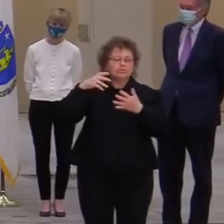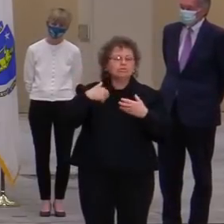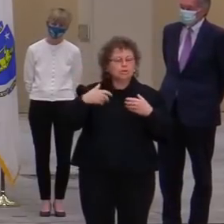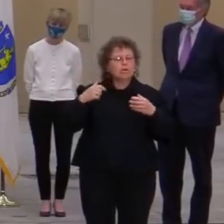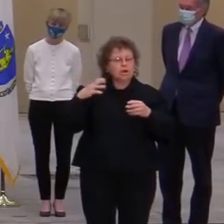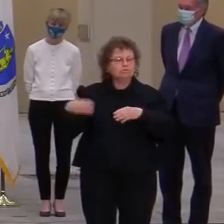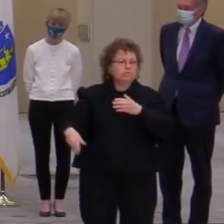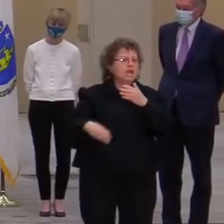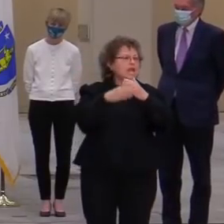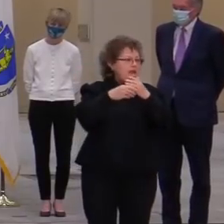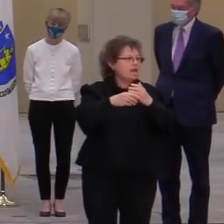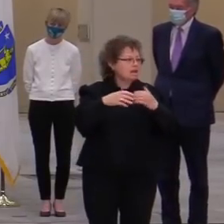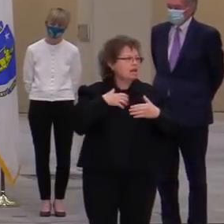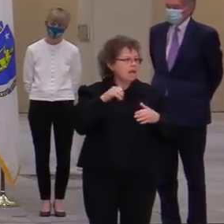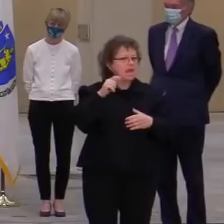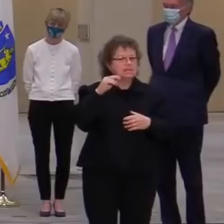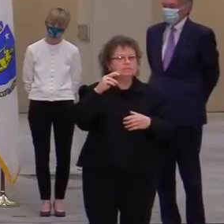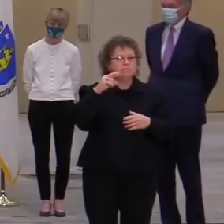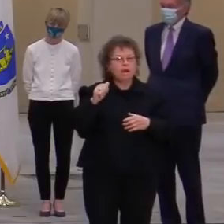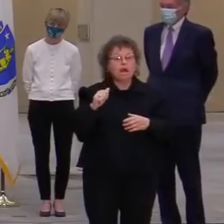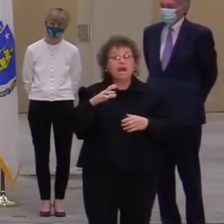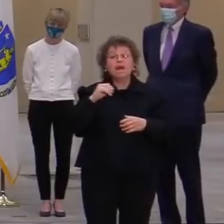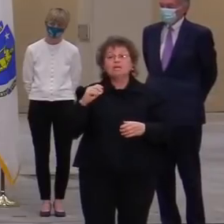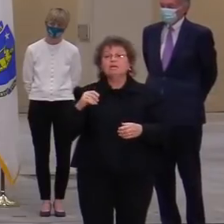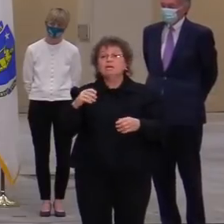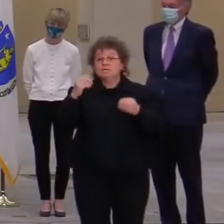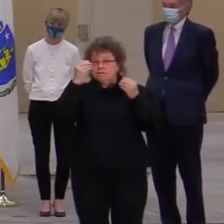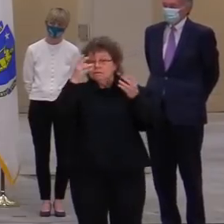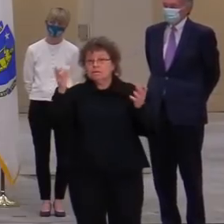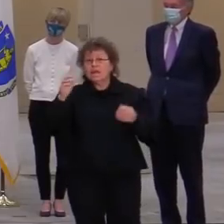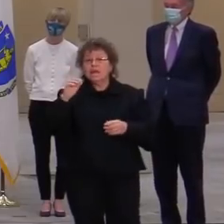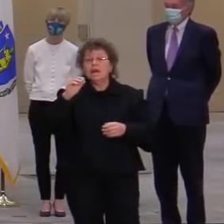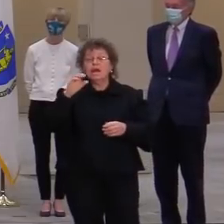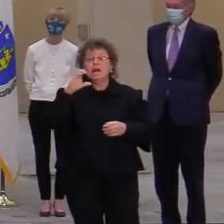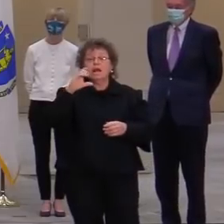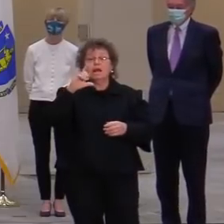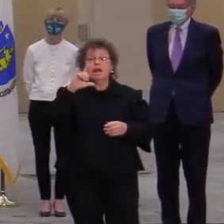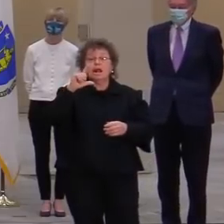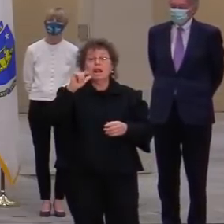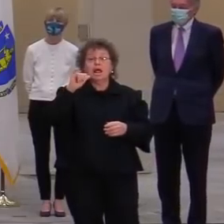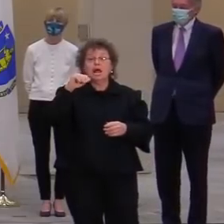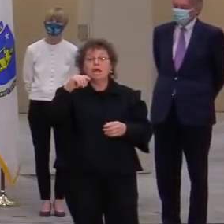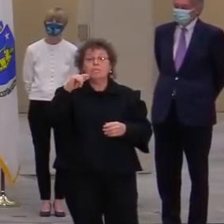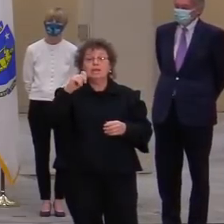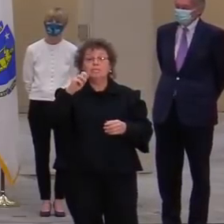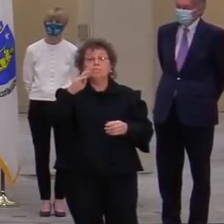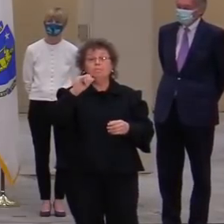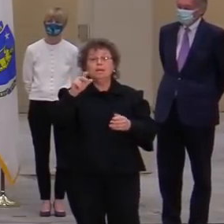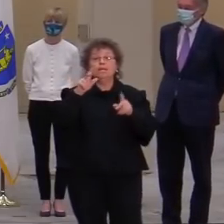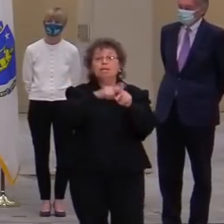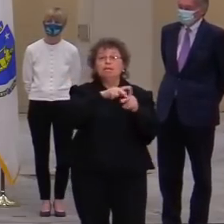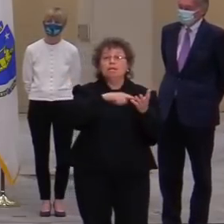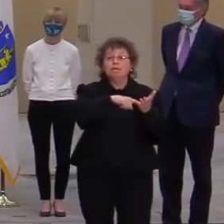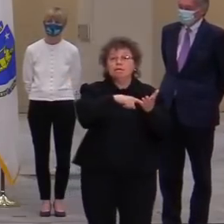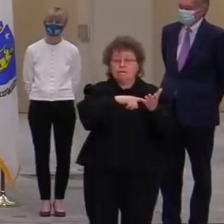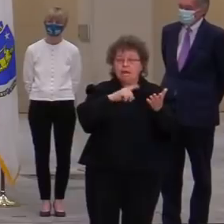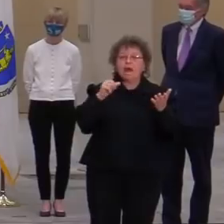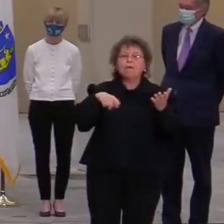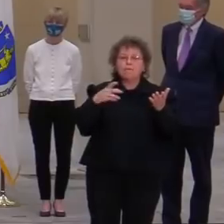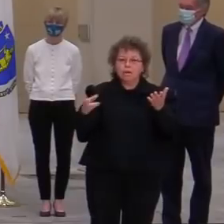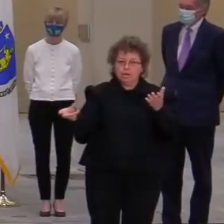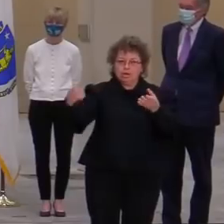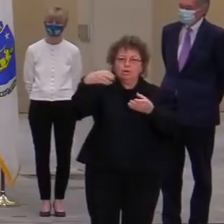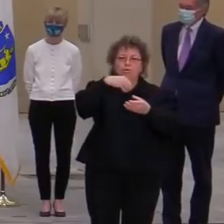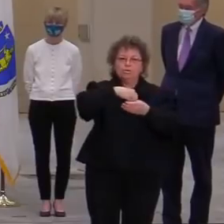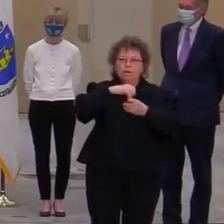bill was a very strong series of protocols around incorporating environmental